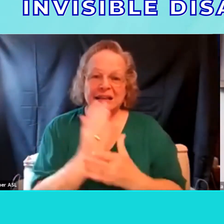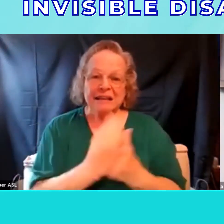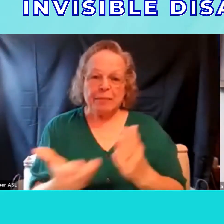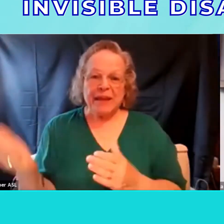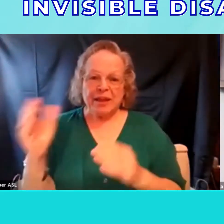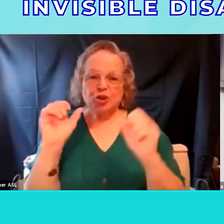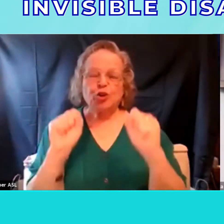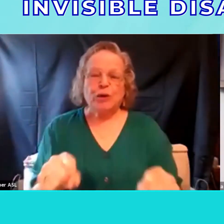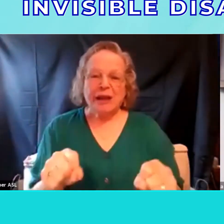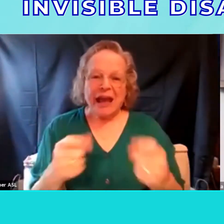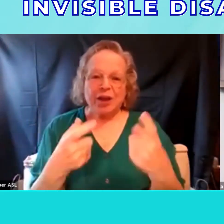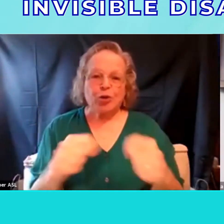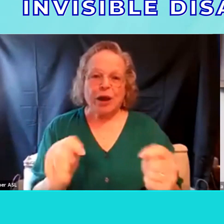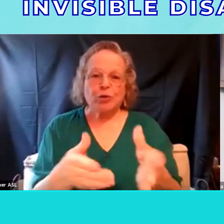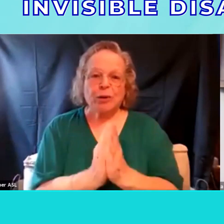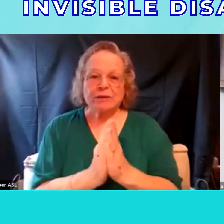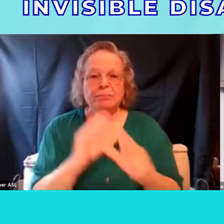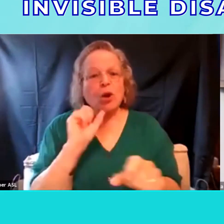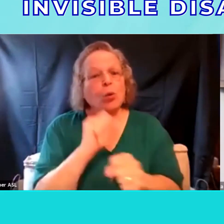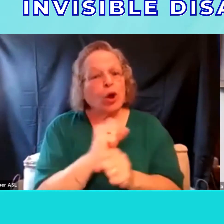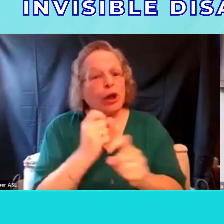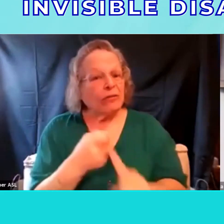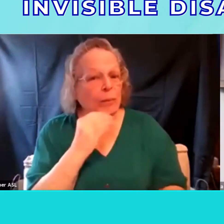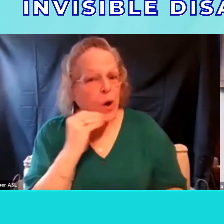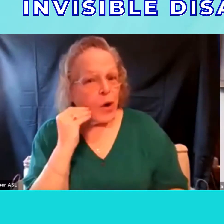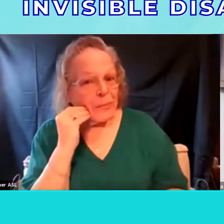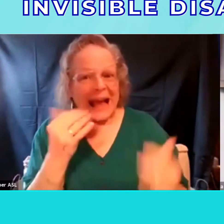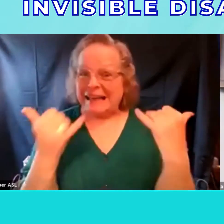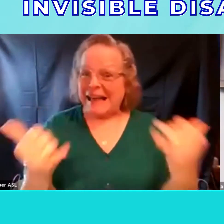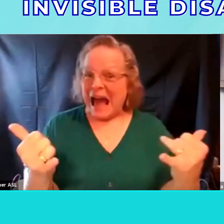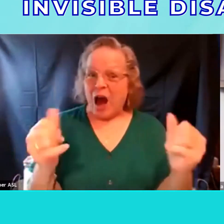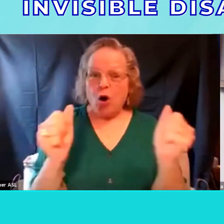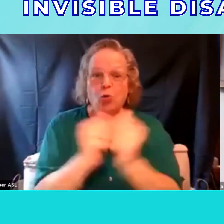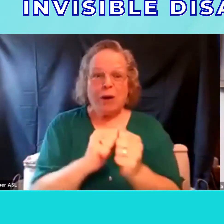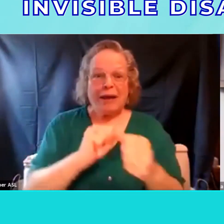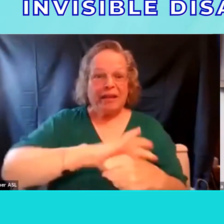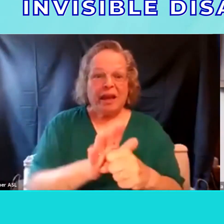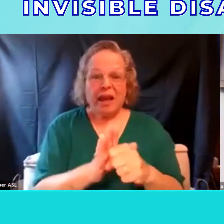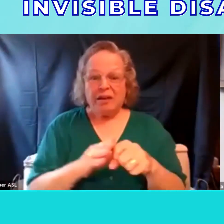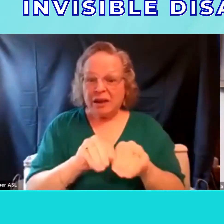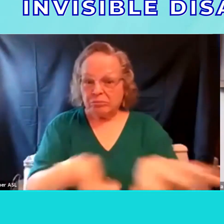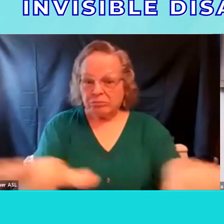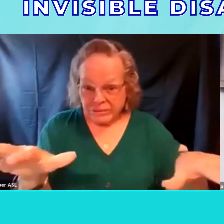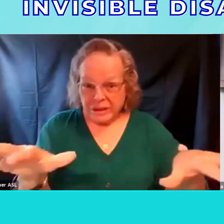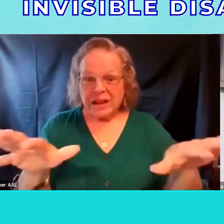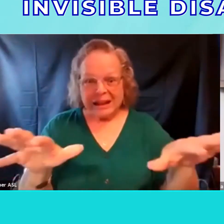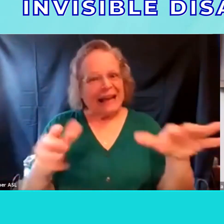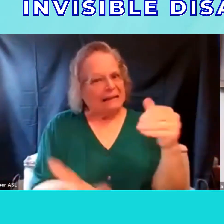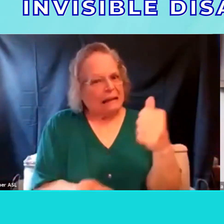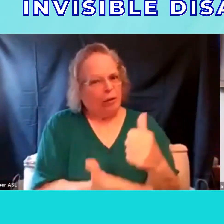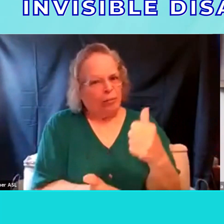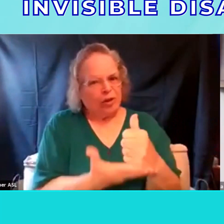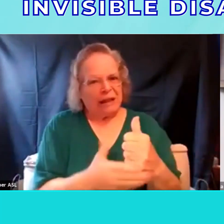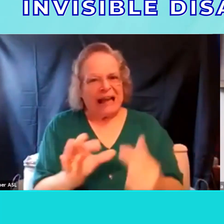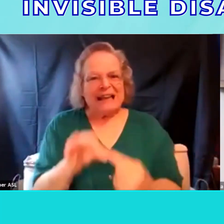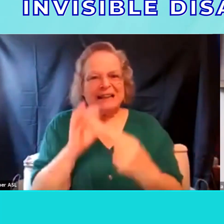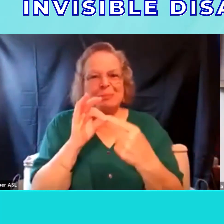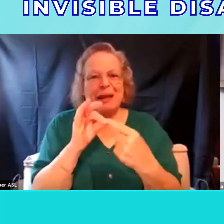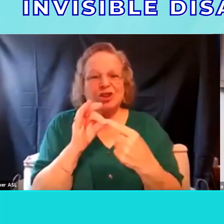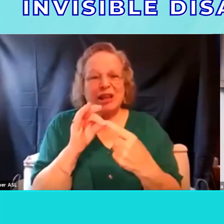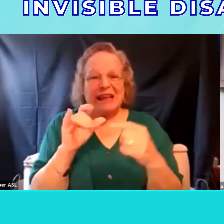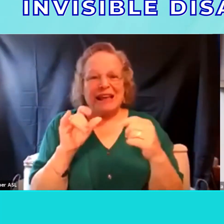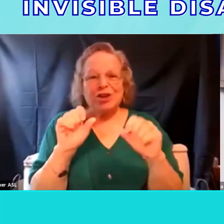state needs to do more to ensure that doctors know how to help and not harm us. As a career government health professional, bless